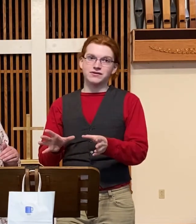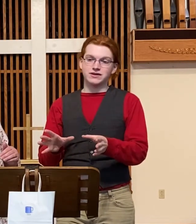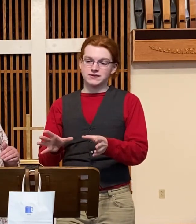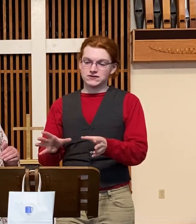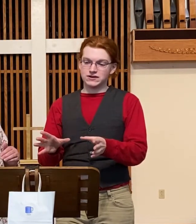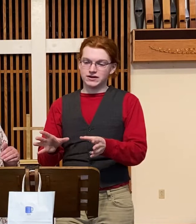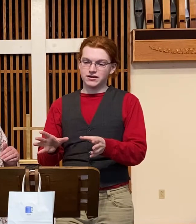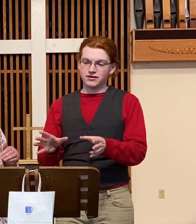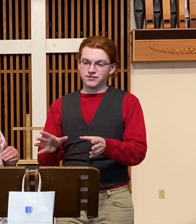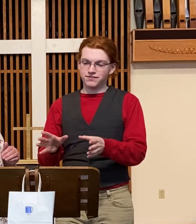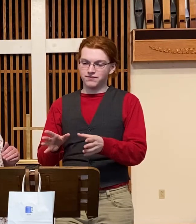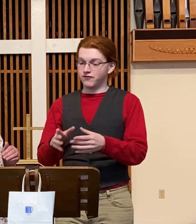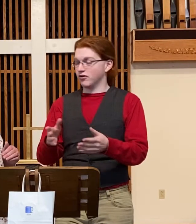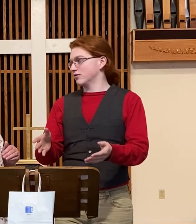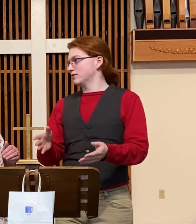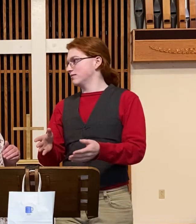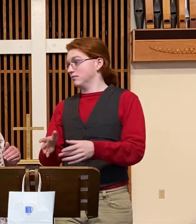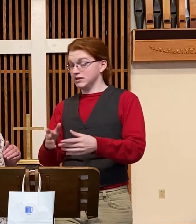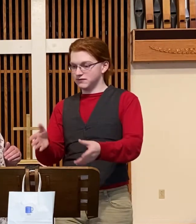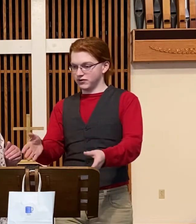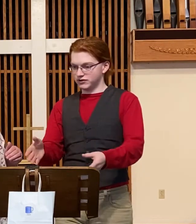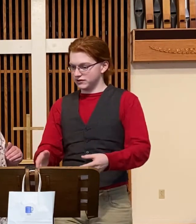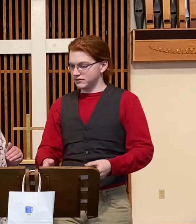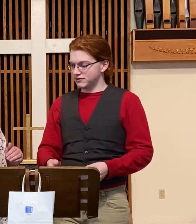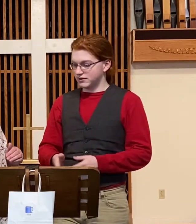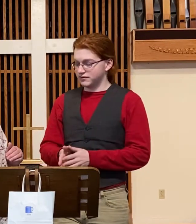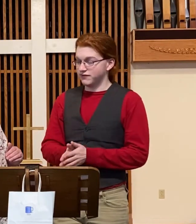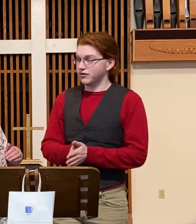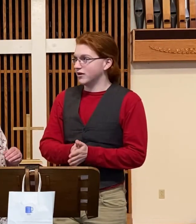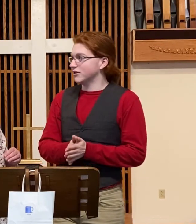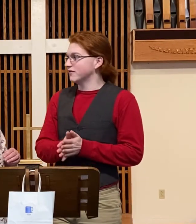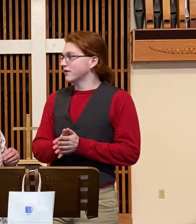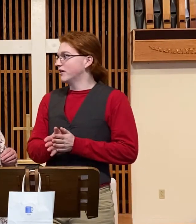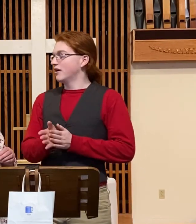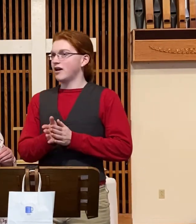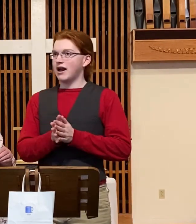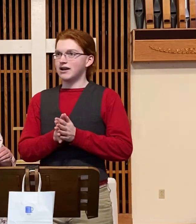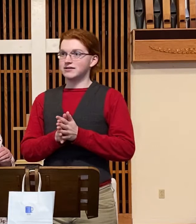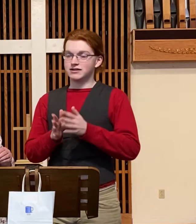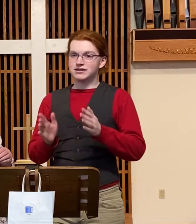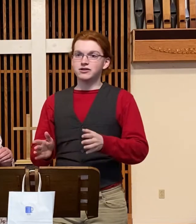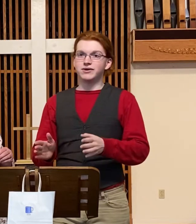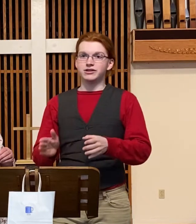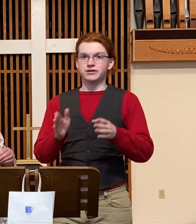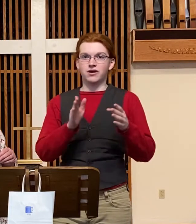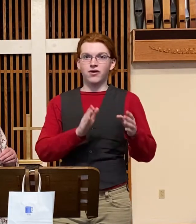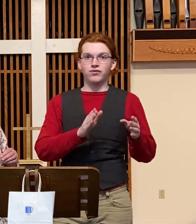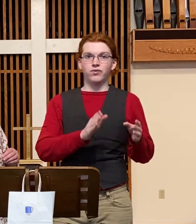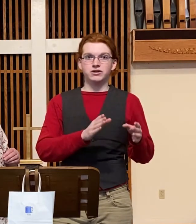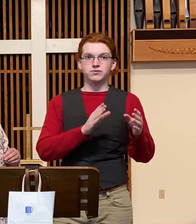this verse, these verses, mm-hmm. It's a few I believe, mm-hmm. as a continuation of the ones we